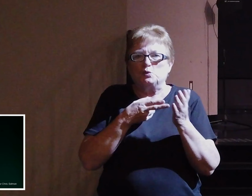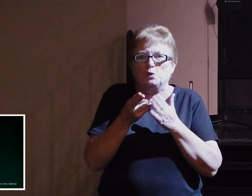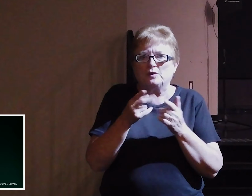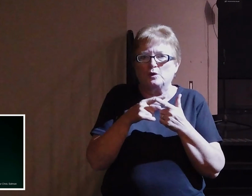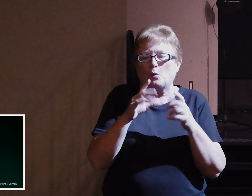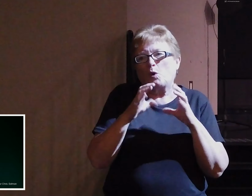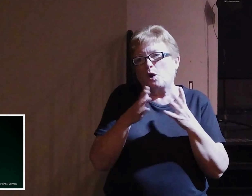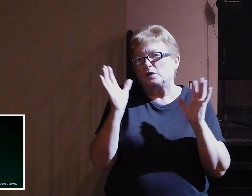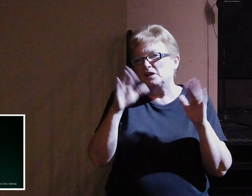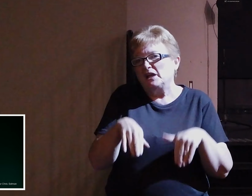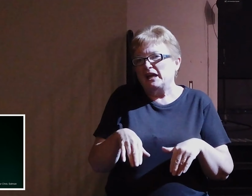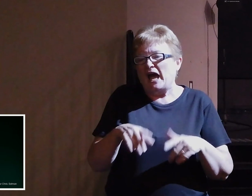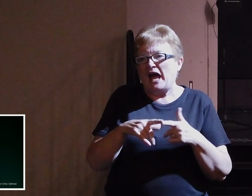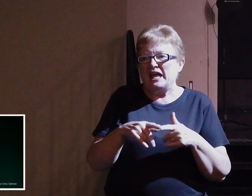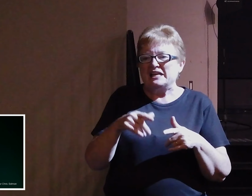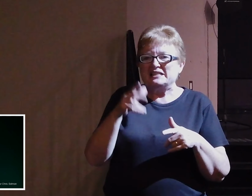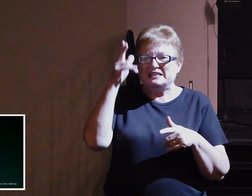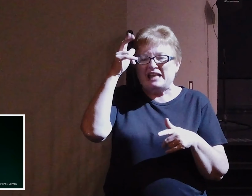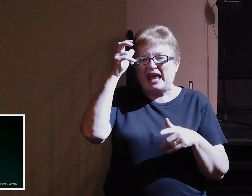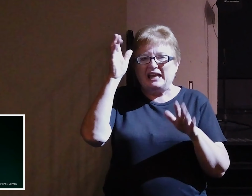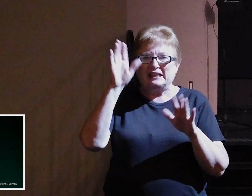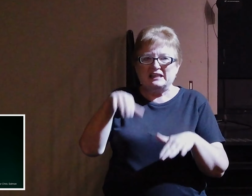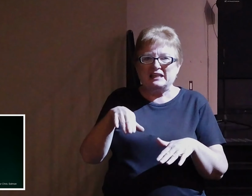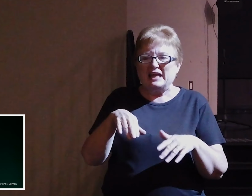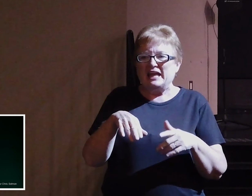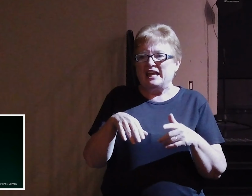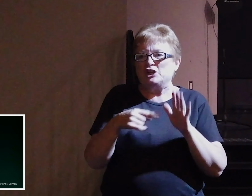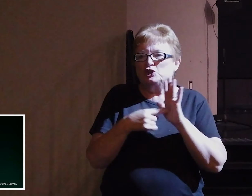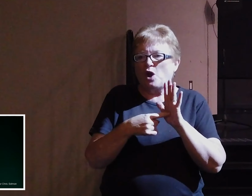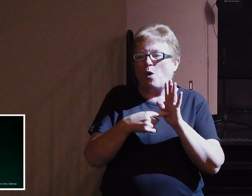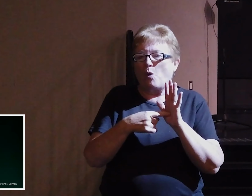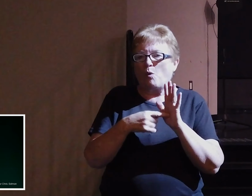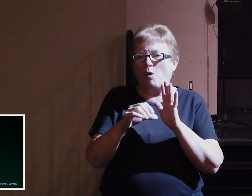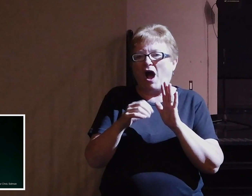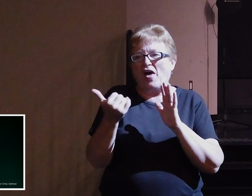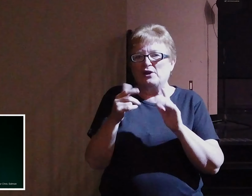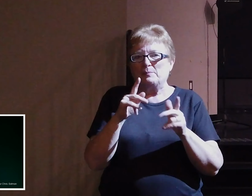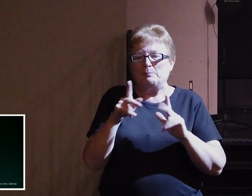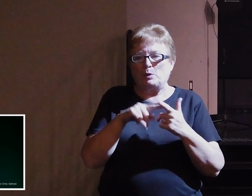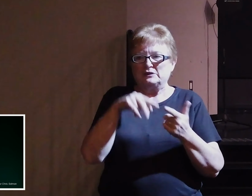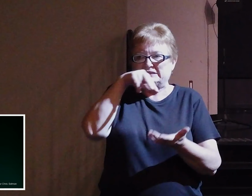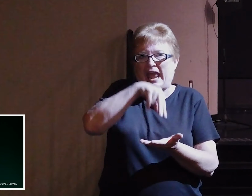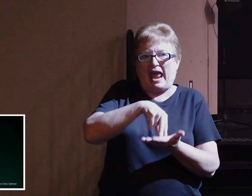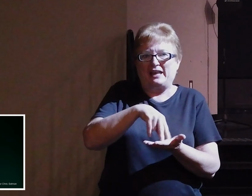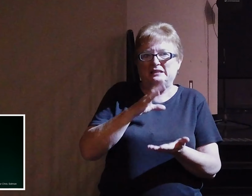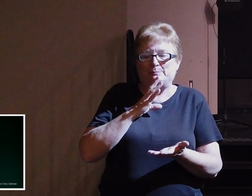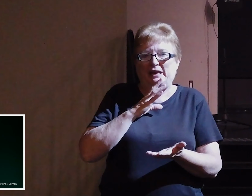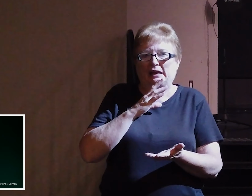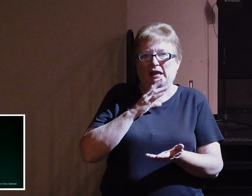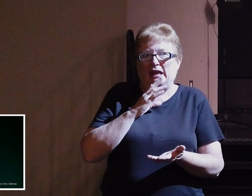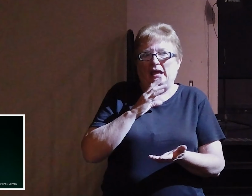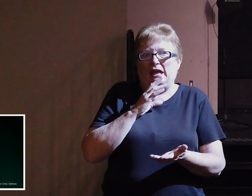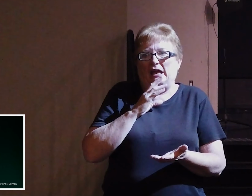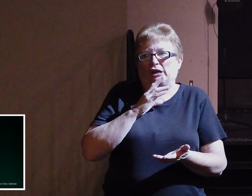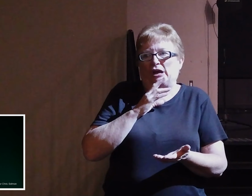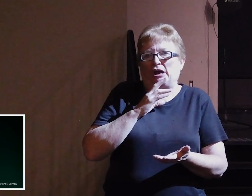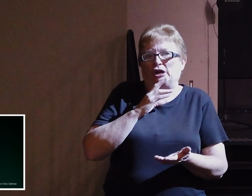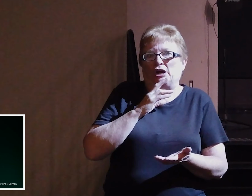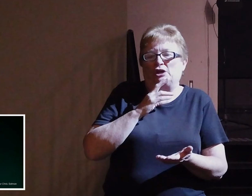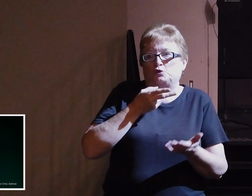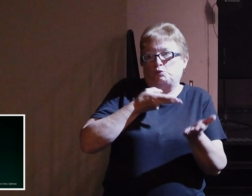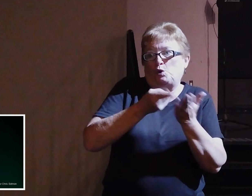kind of like, Satan's tactics have worked. He's shown other people standing up and speaking truth. And you've seen them kind of slaughtered.